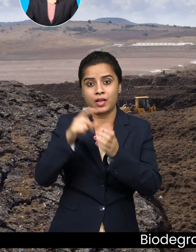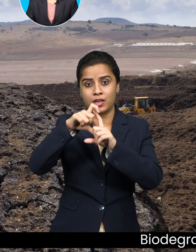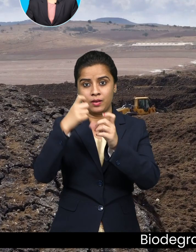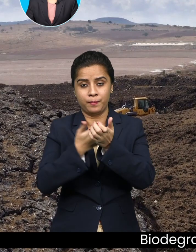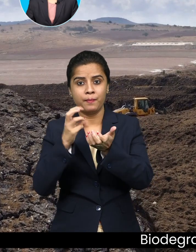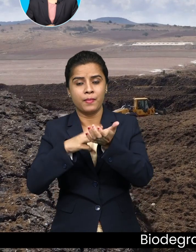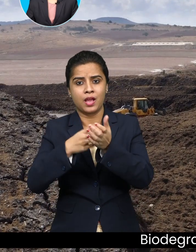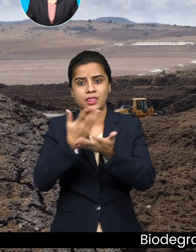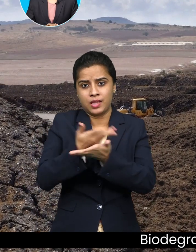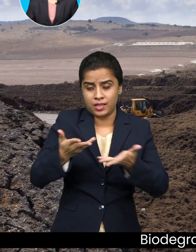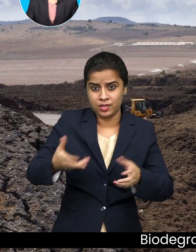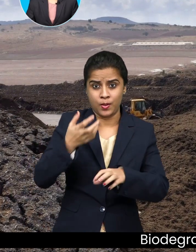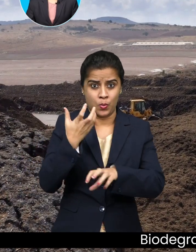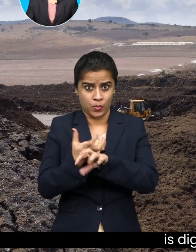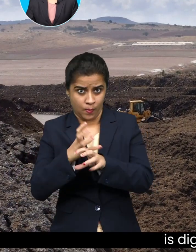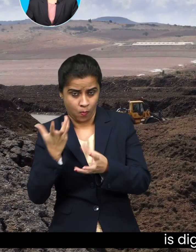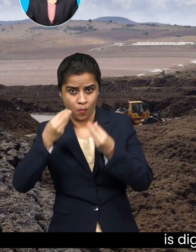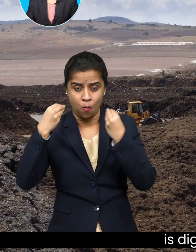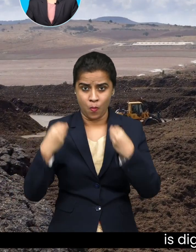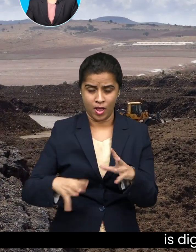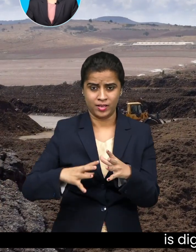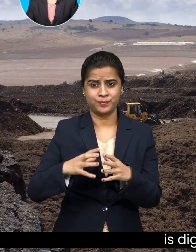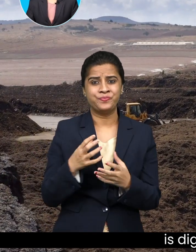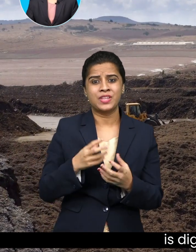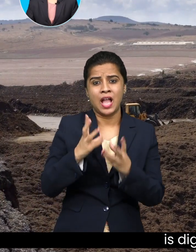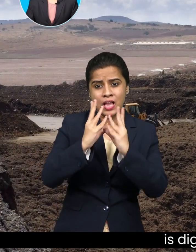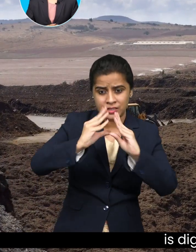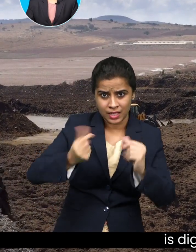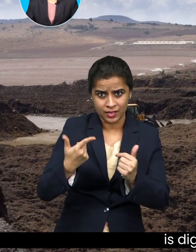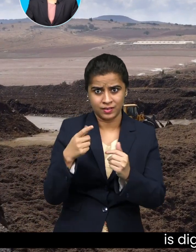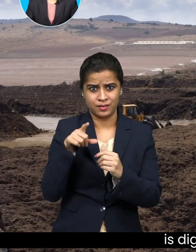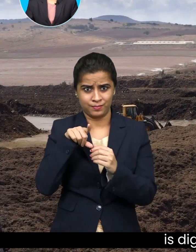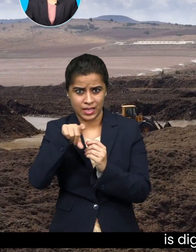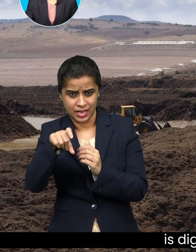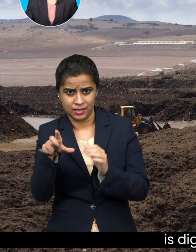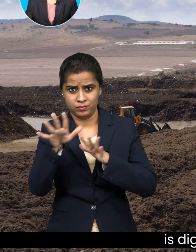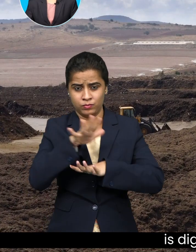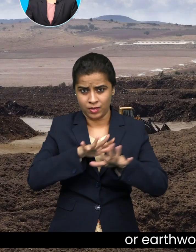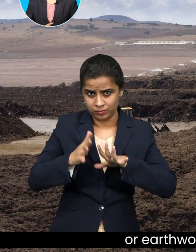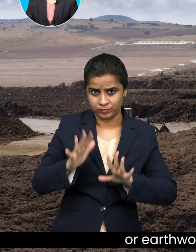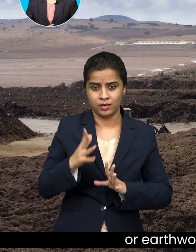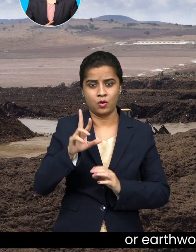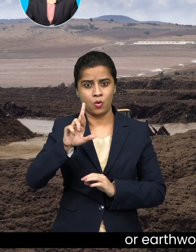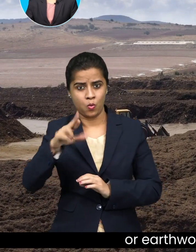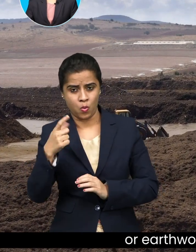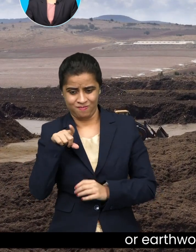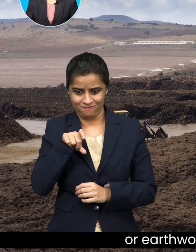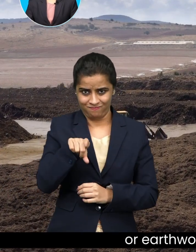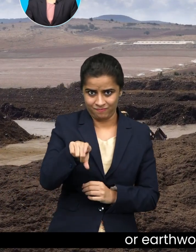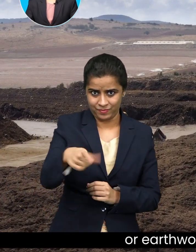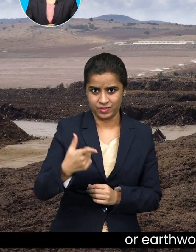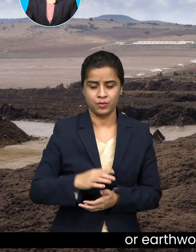Biodegradable matter of solid waste is digested by microbial action or